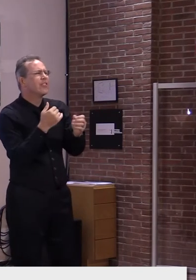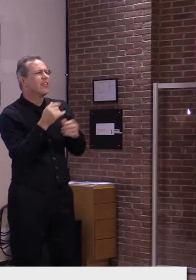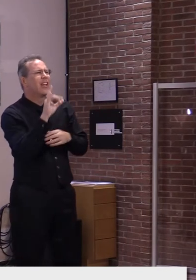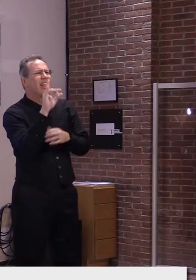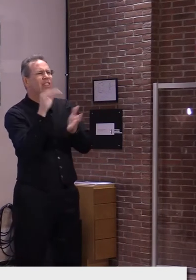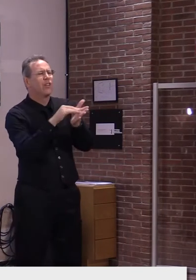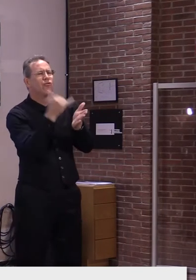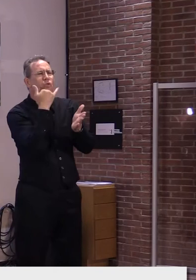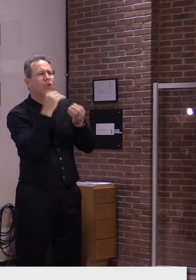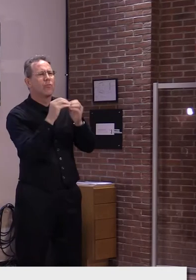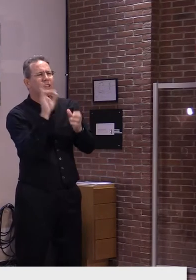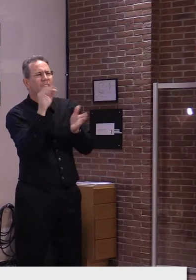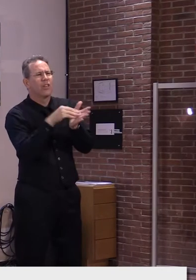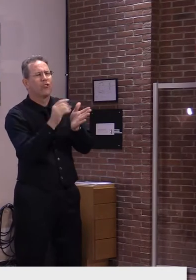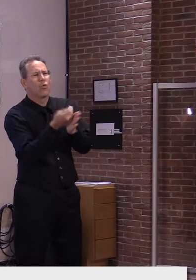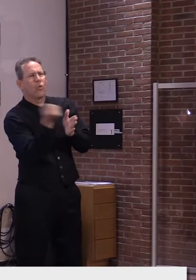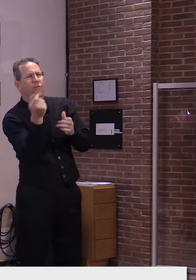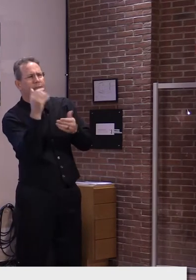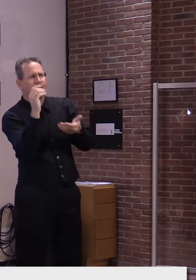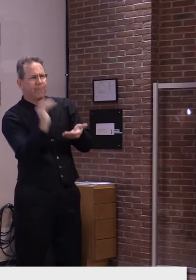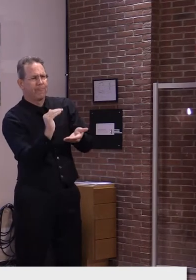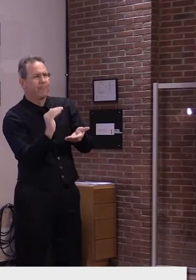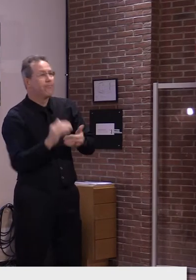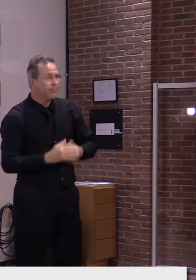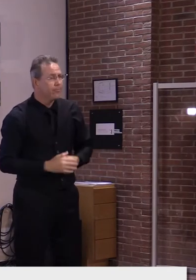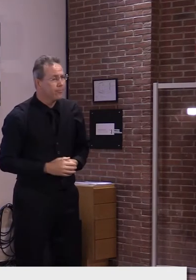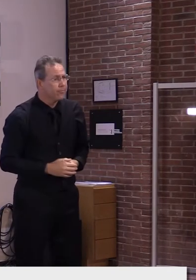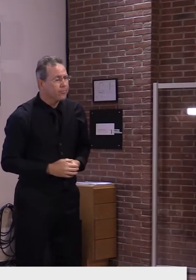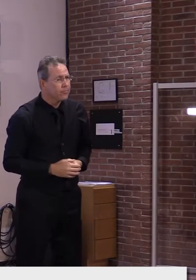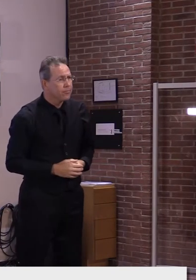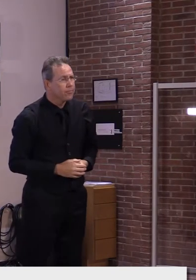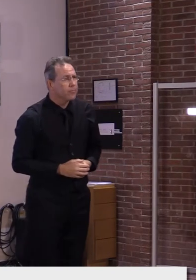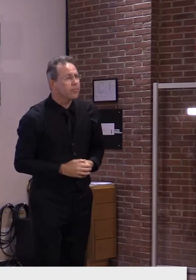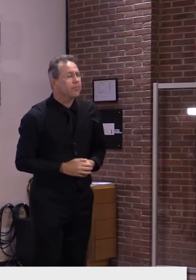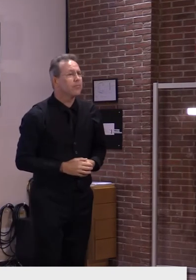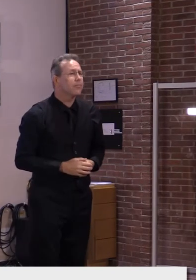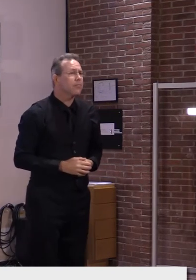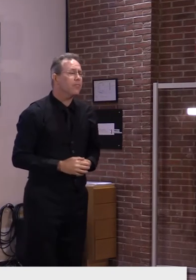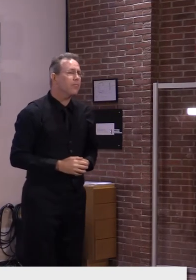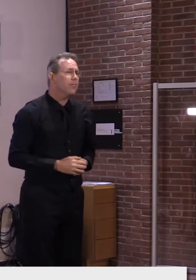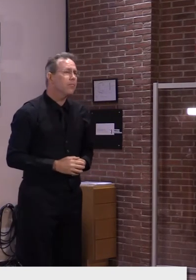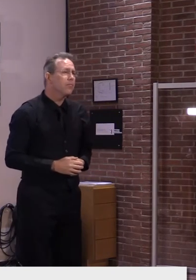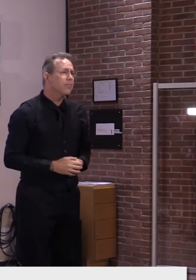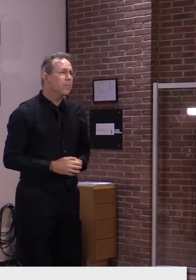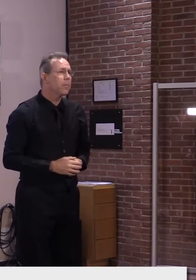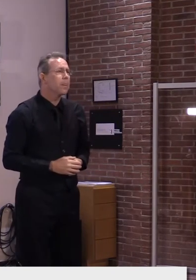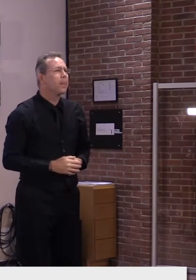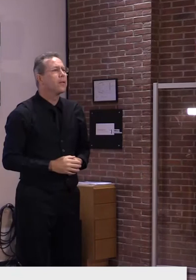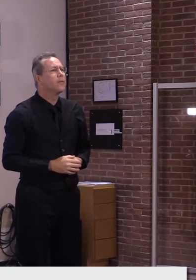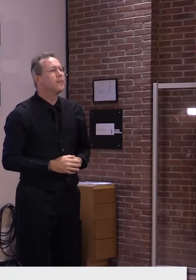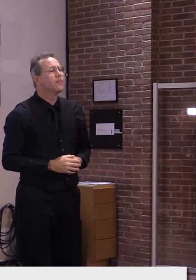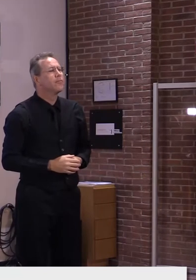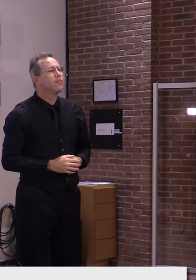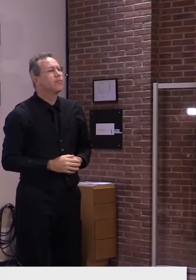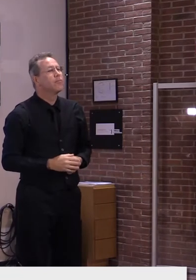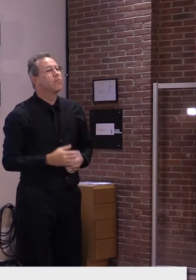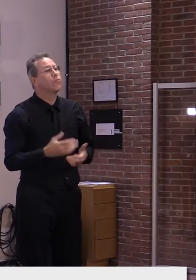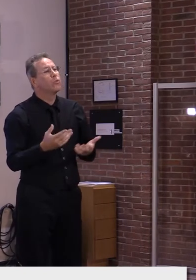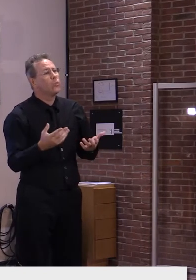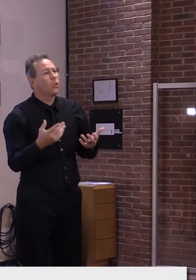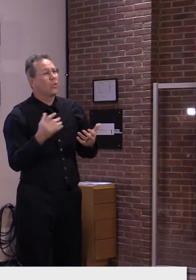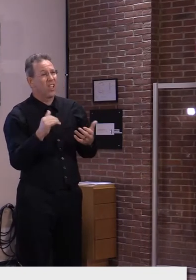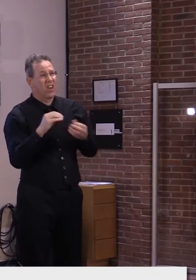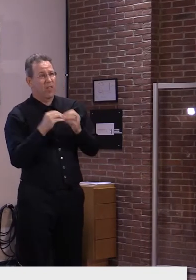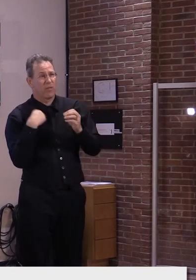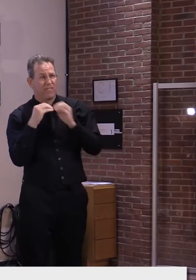the CDC dashboard will have a higher number for Vermont by approximately 8,800 people. But as you can see on the next